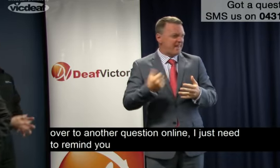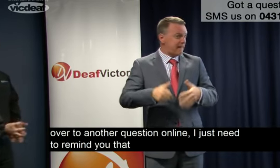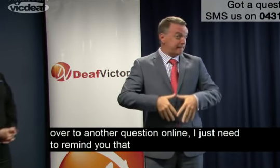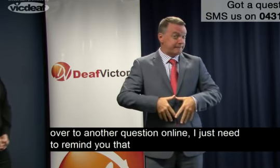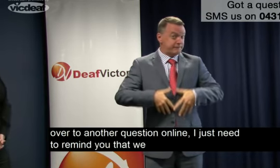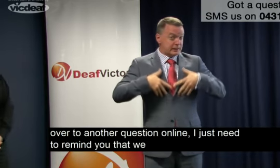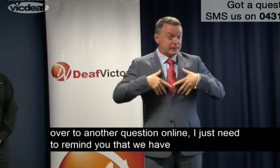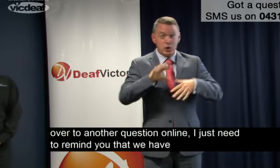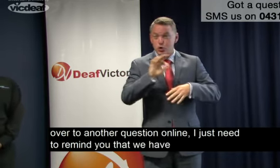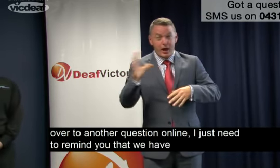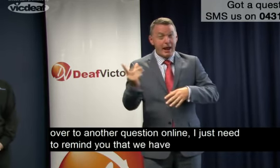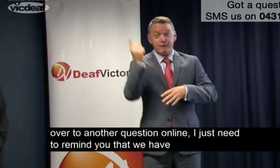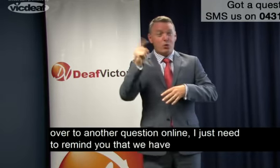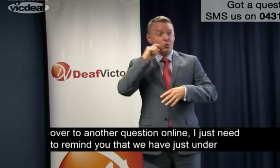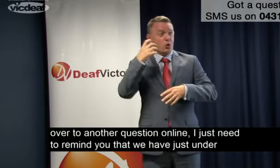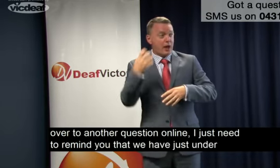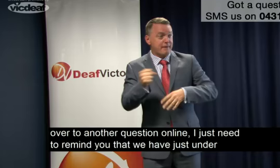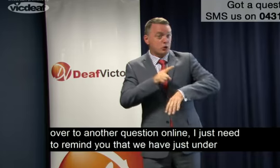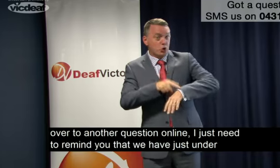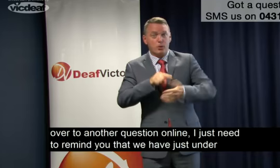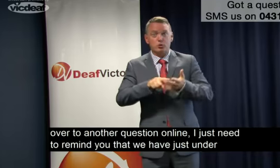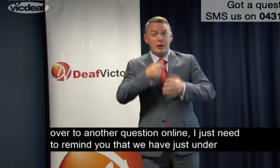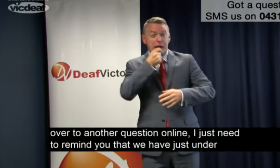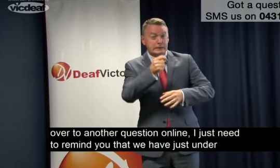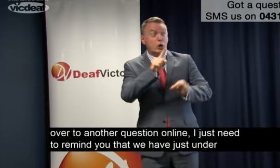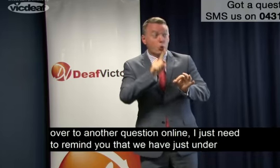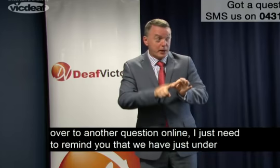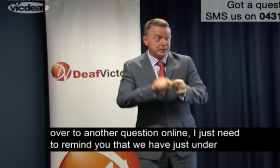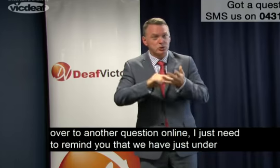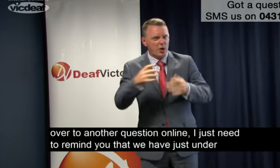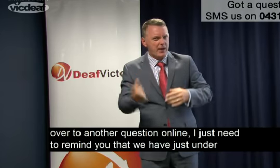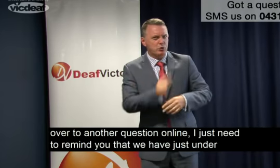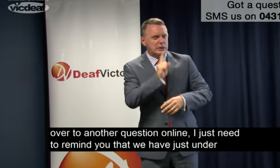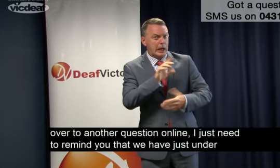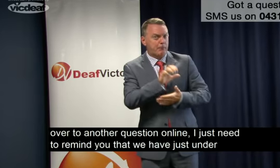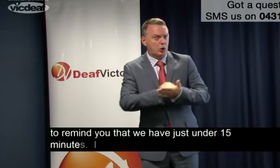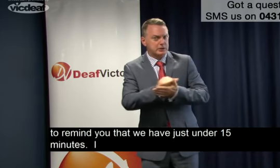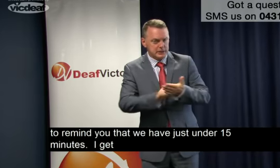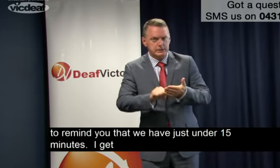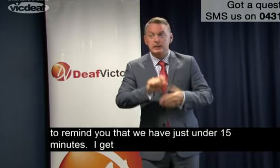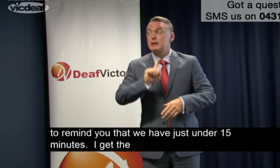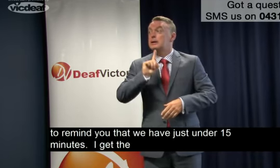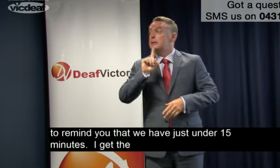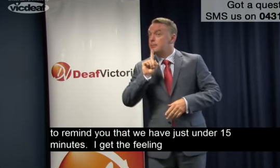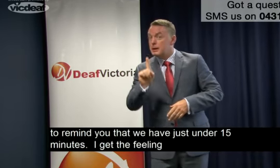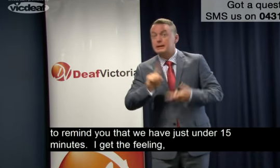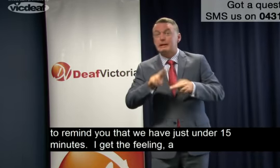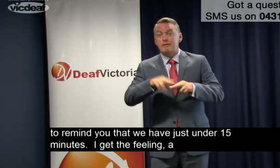15 minutes. And I get a feeling, a sense that we won't have time to get through all our questions, so I do